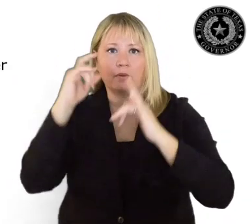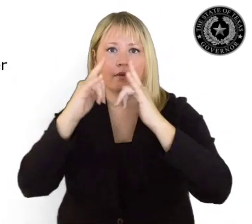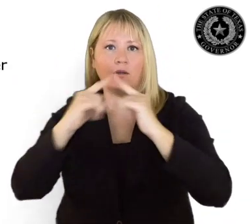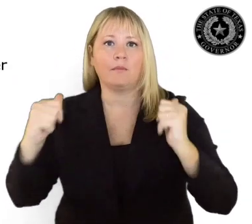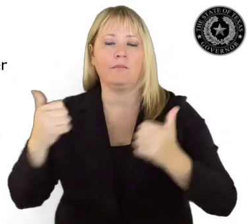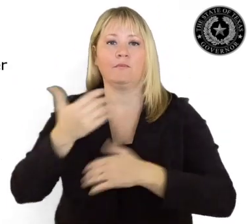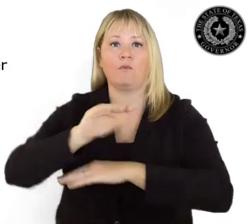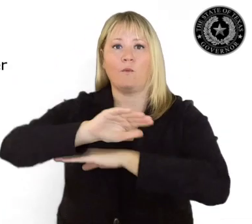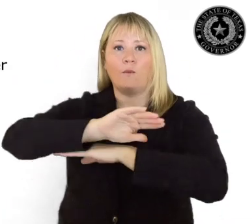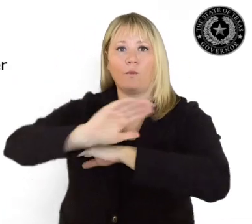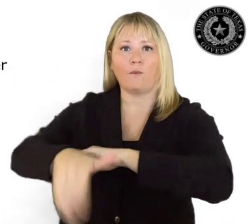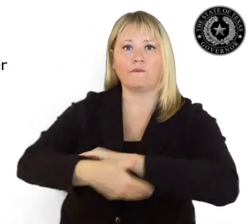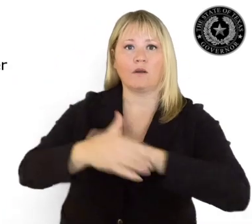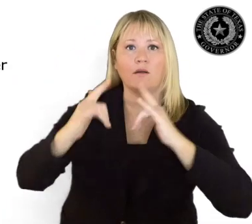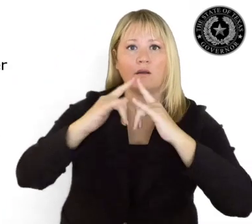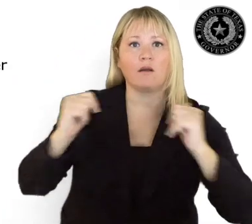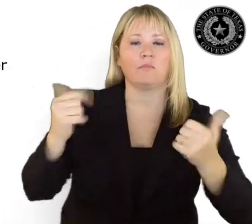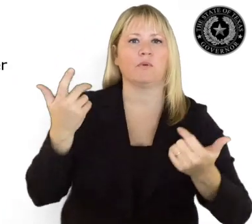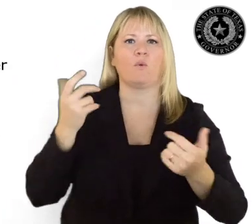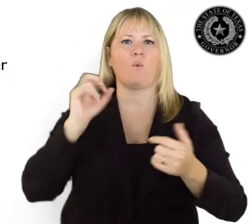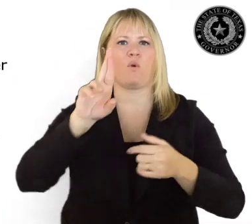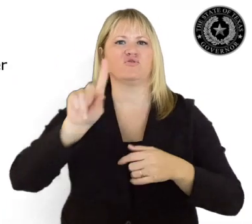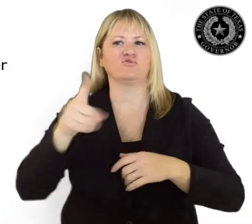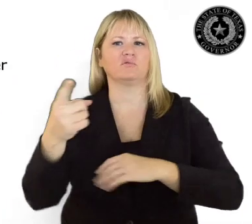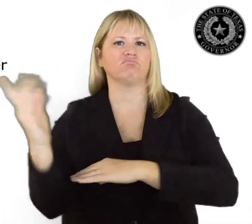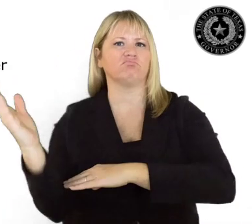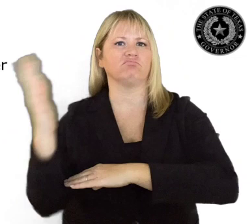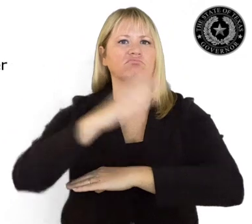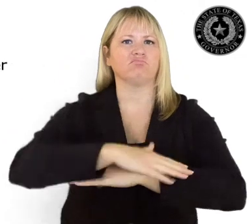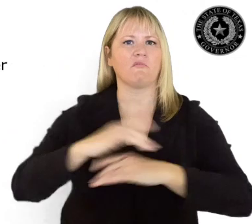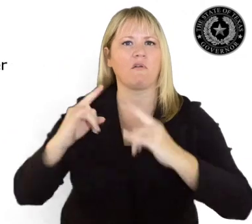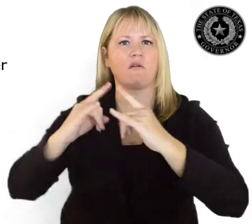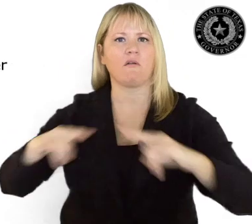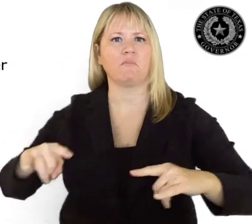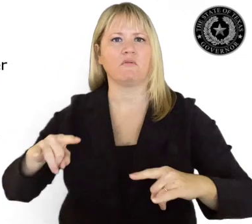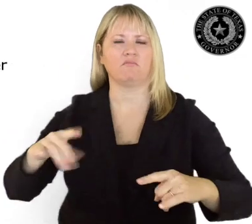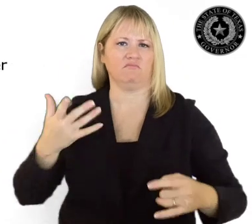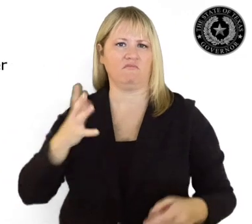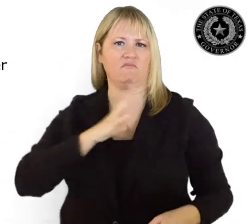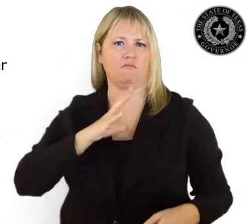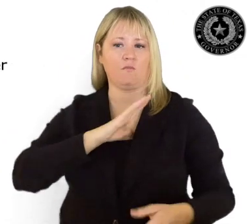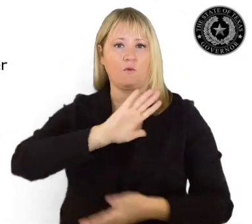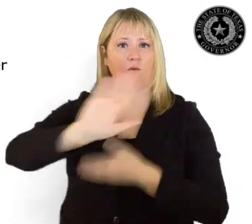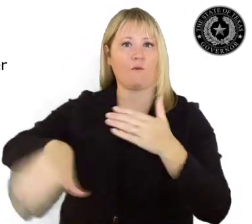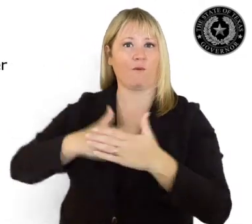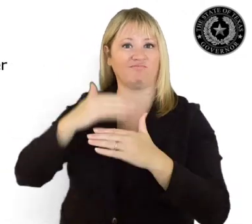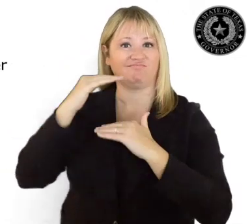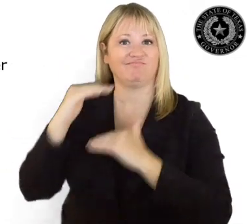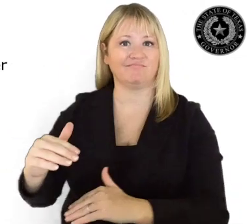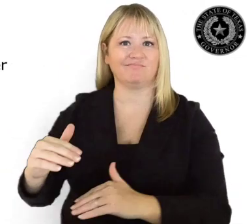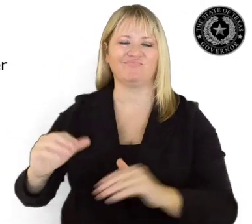Safety Code, and including all summer camps and other daytime and overnight camps for youths.